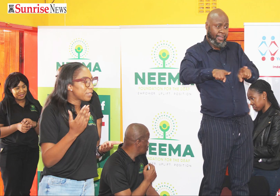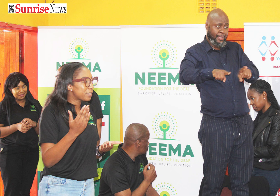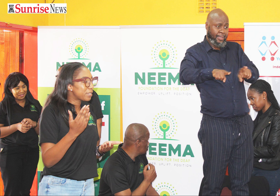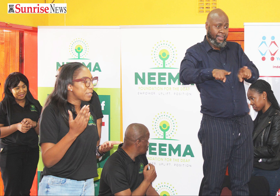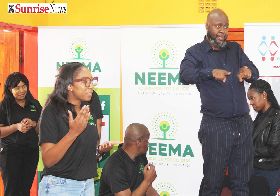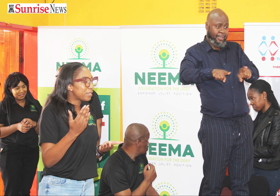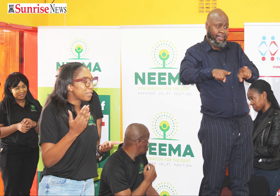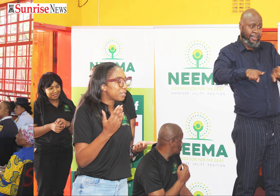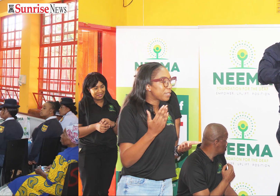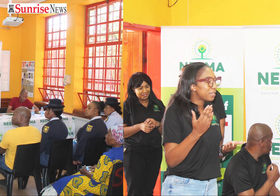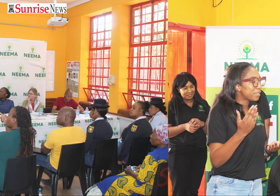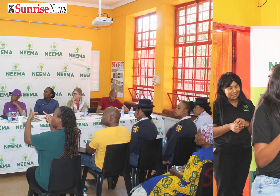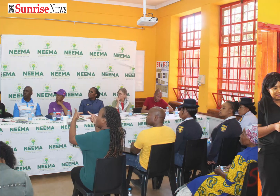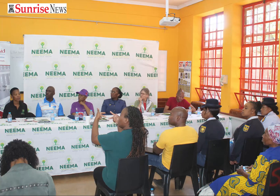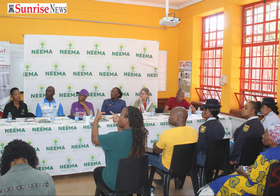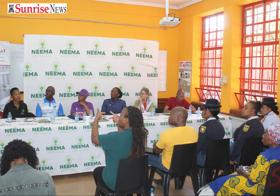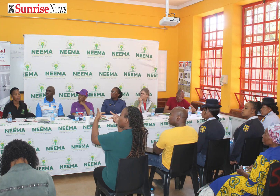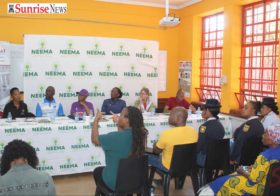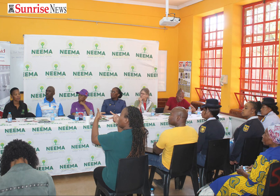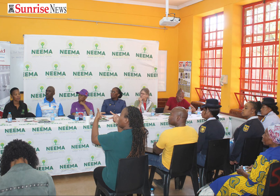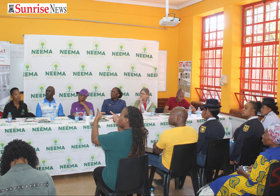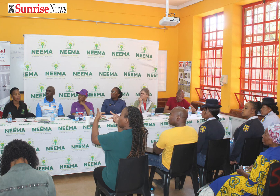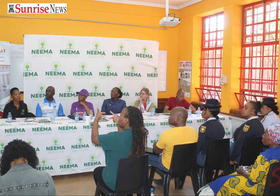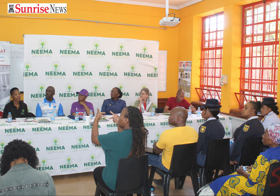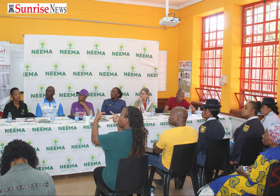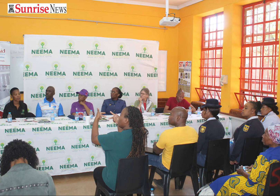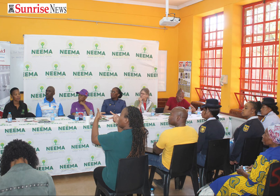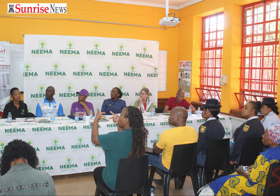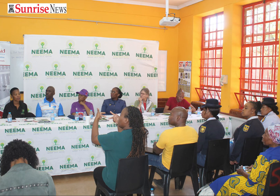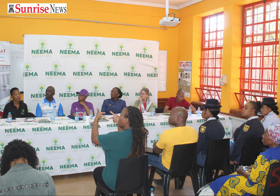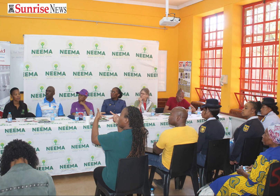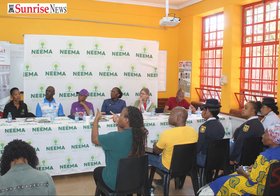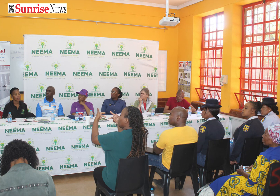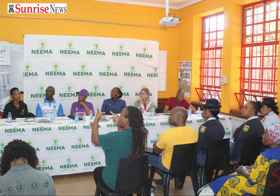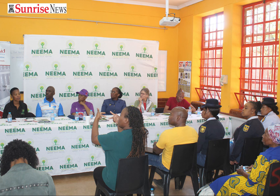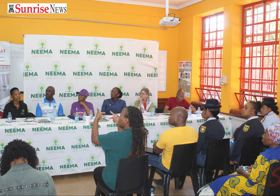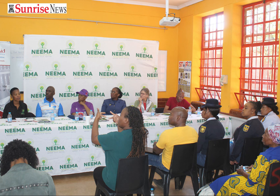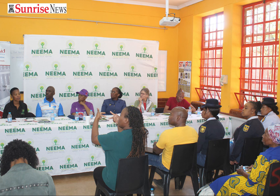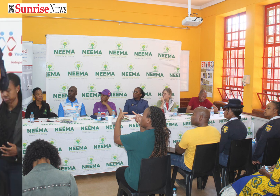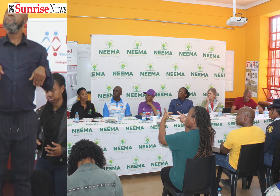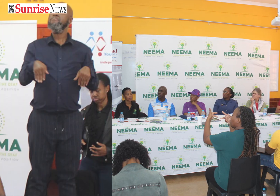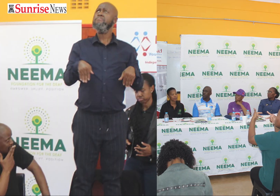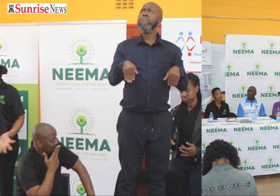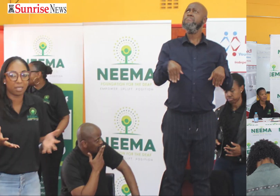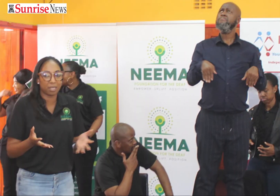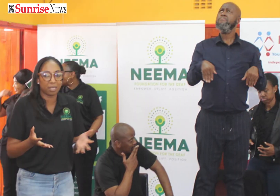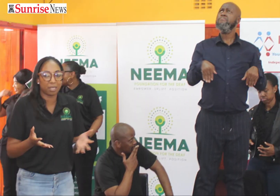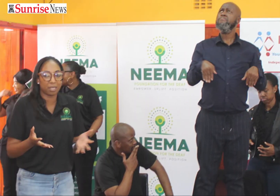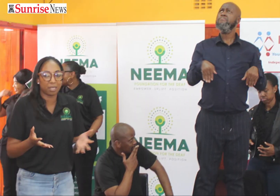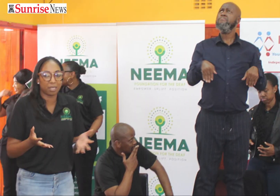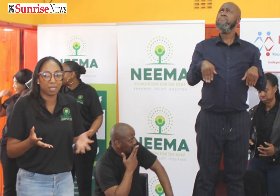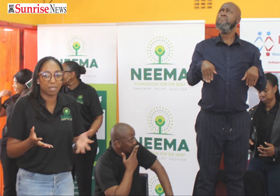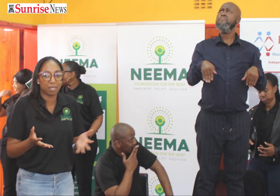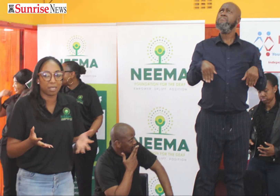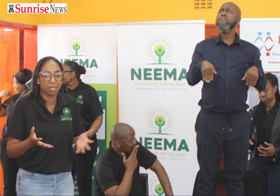must at least reach us, because you came to us. So they must at least get hold of us so that we are able to then assist you. So I'm asking to